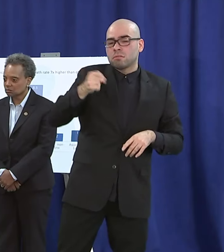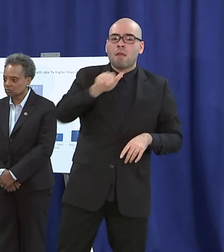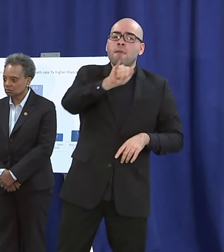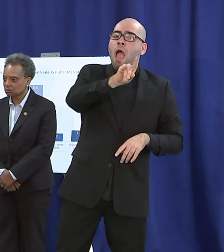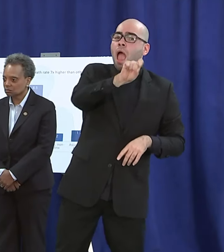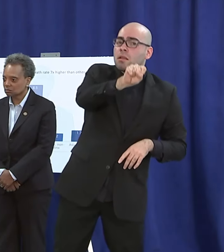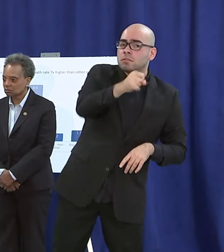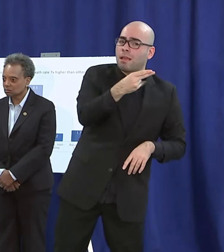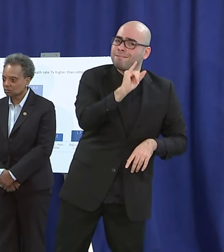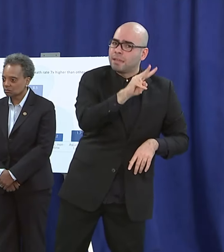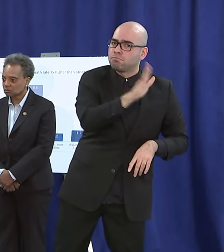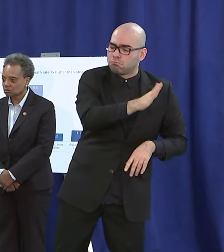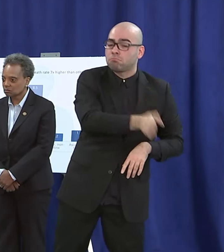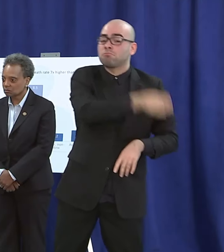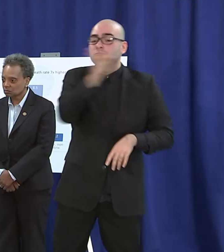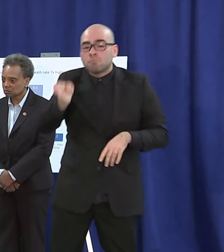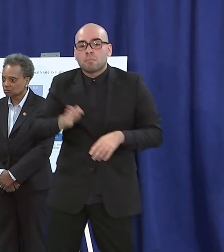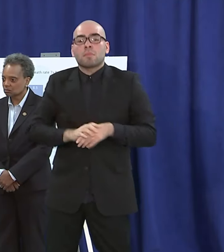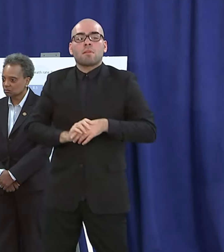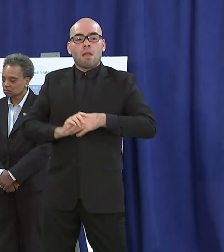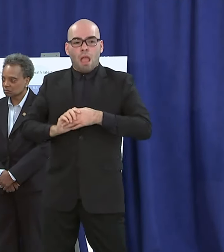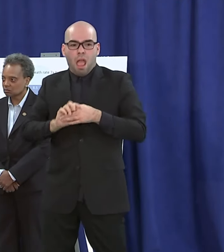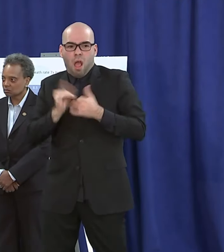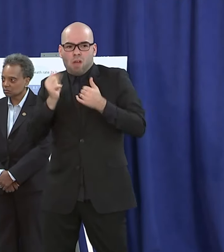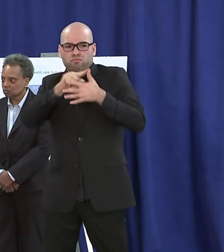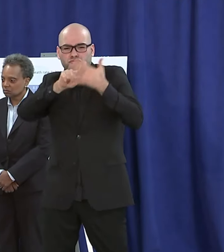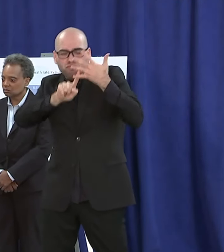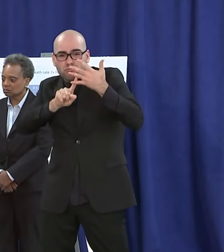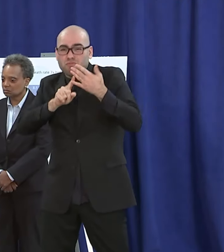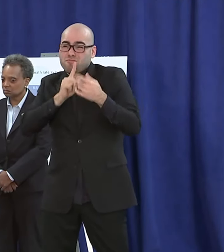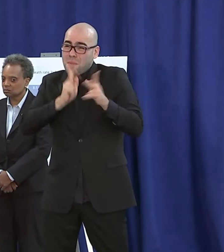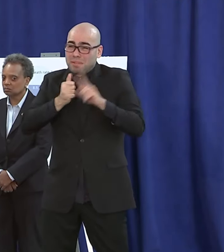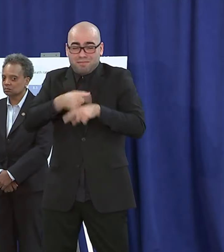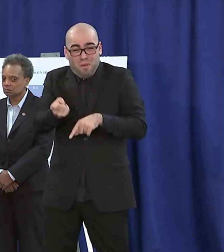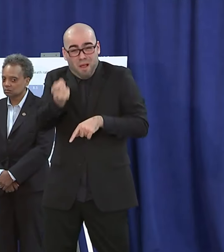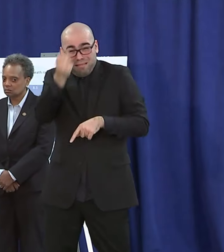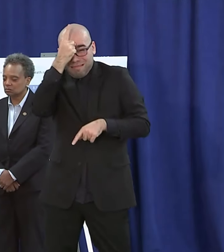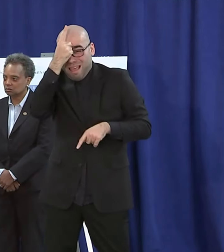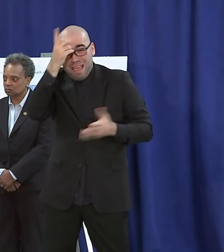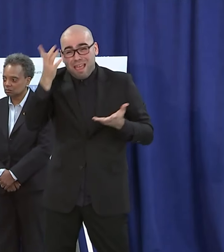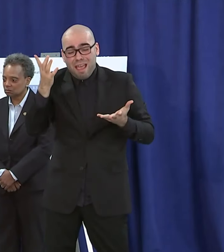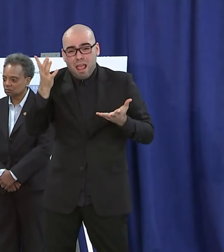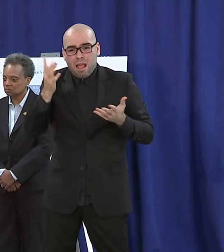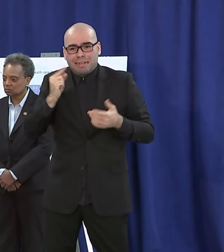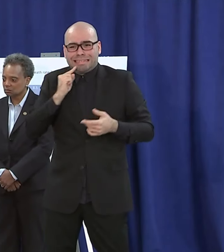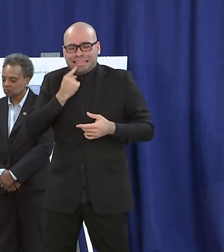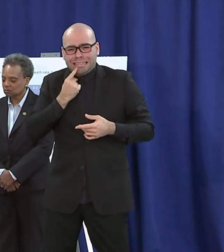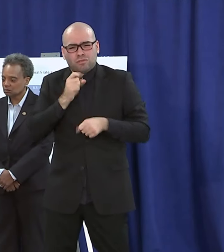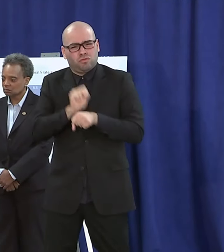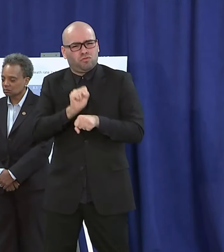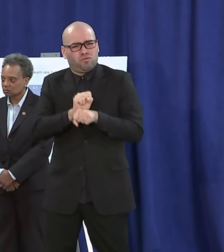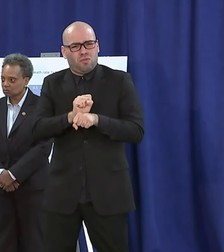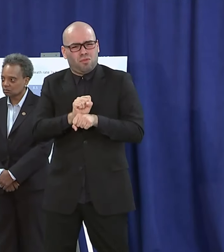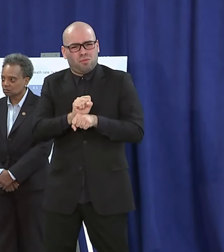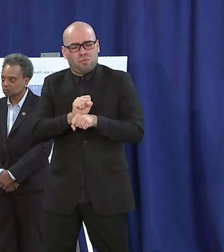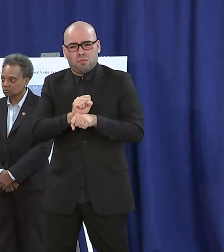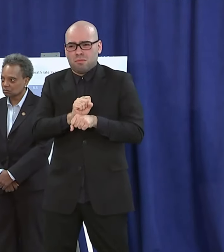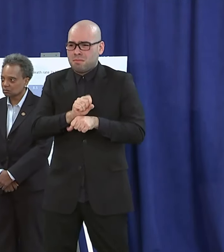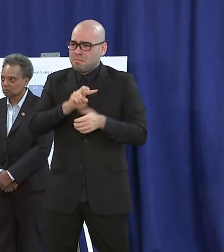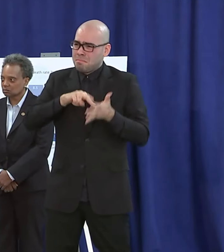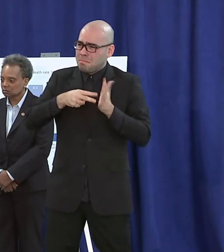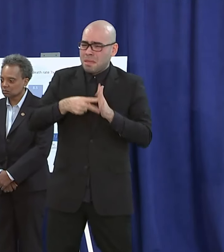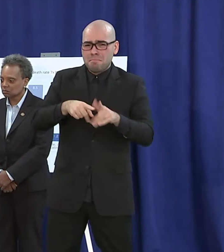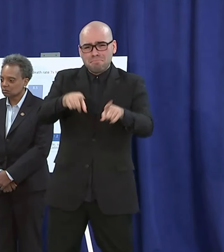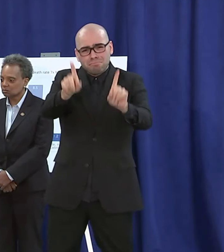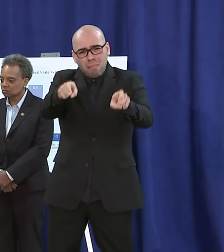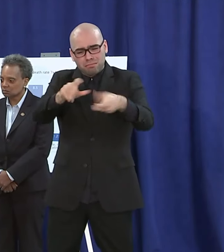vulnerable people on the west and south sides to understand the urgency of our work and why it's important that we come together at this time to